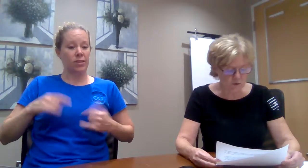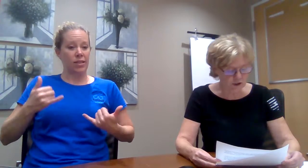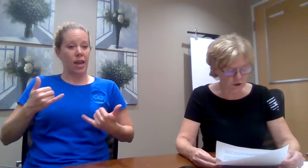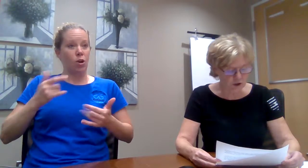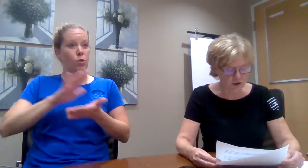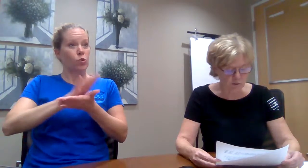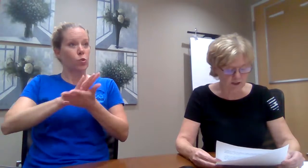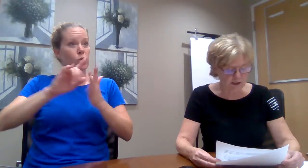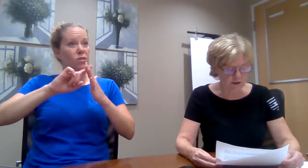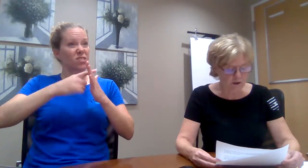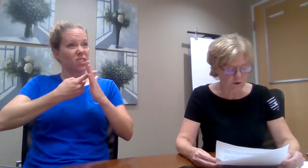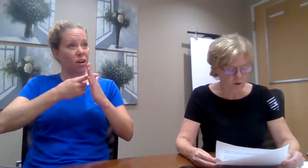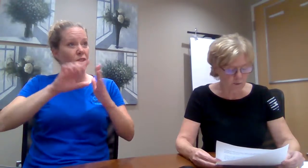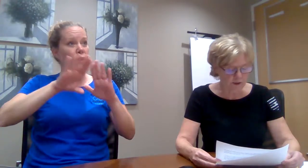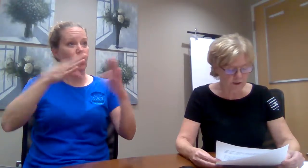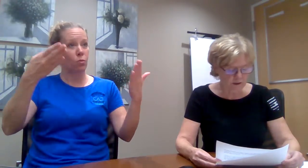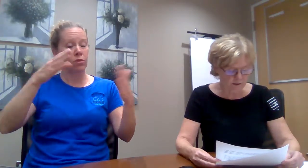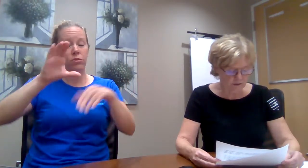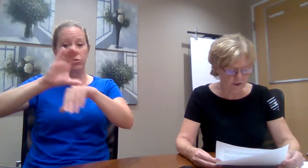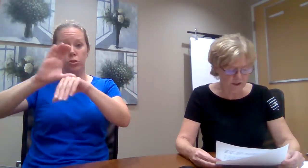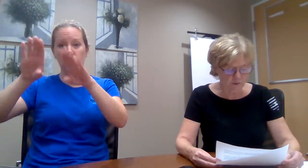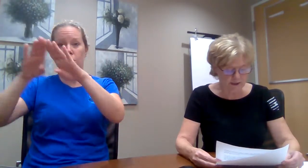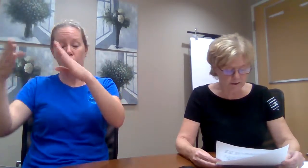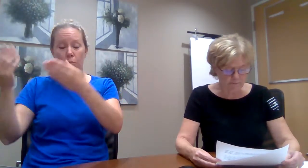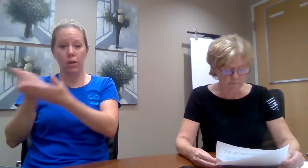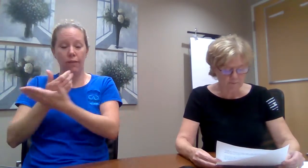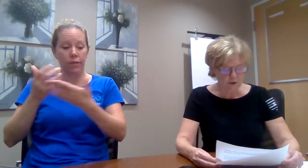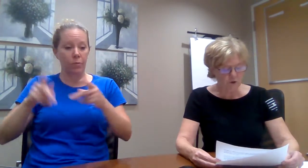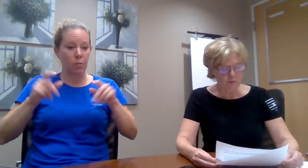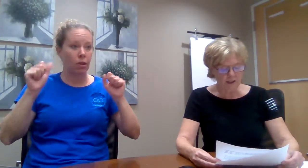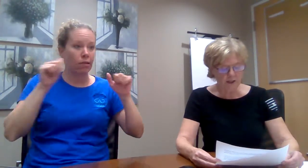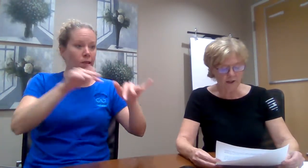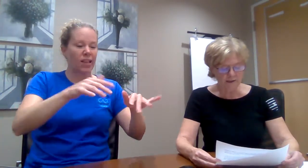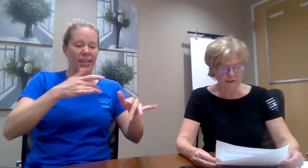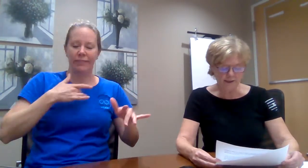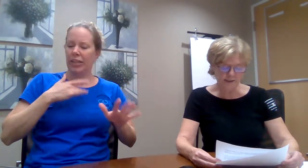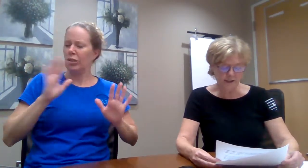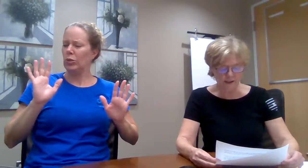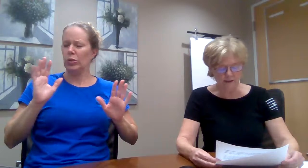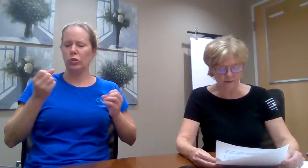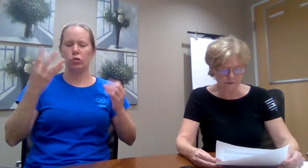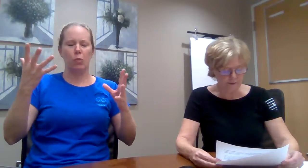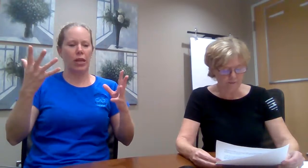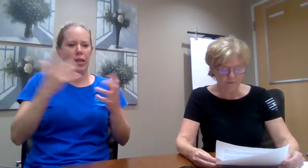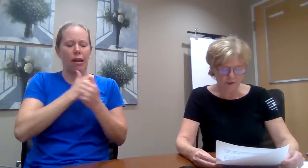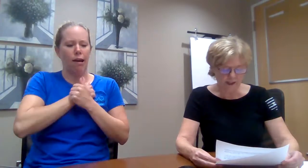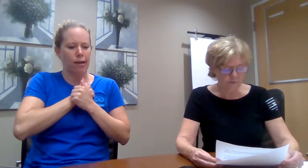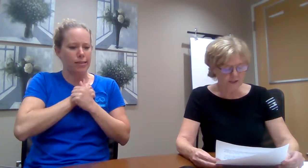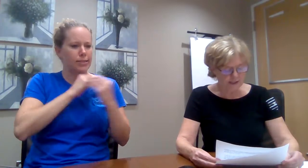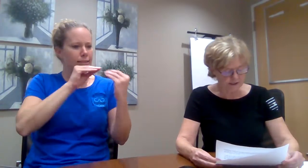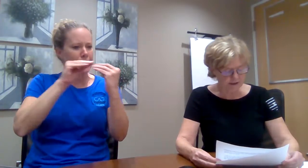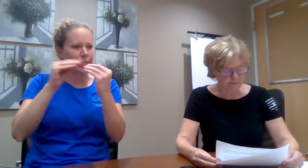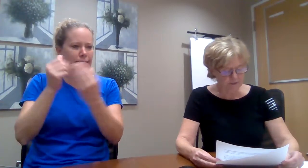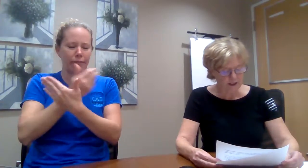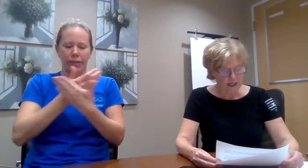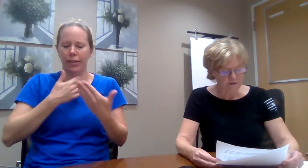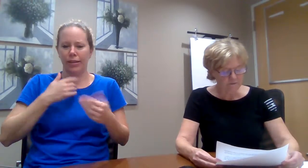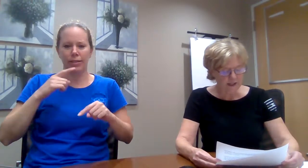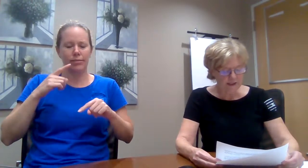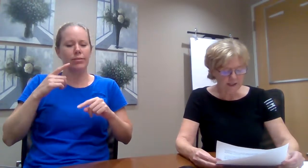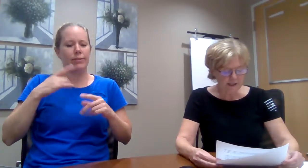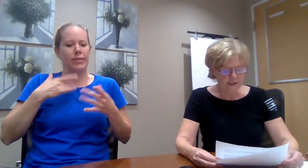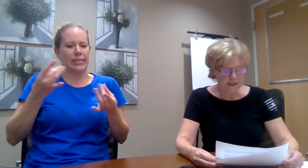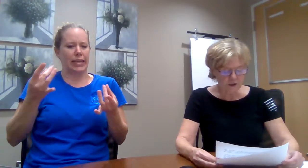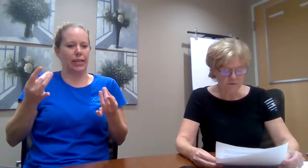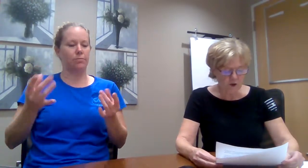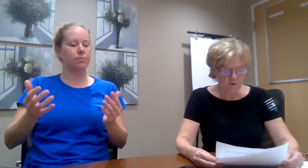with schools and churches being open as well. Too many hugs, kisses, and cuddles. Can't resist. I'm